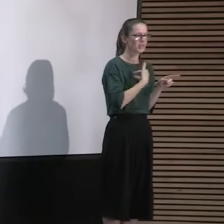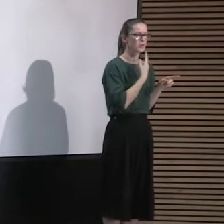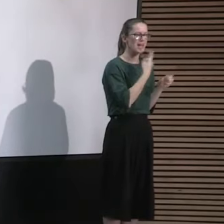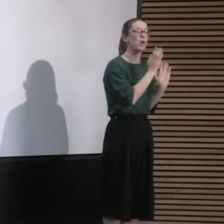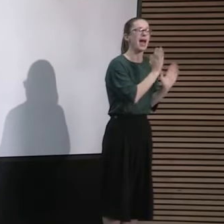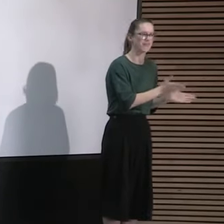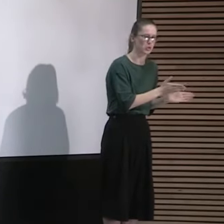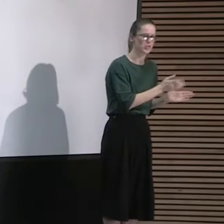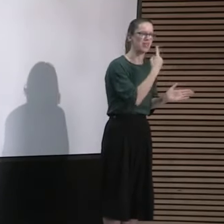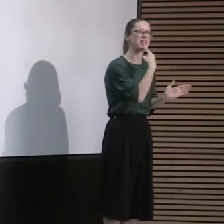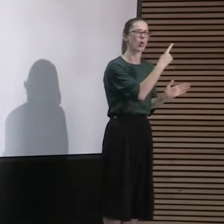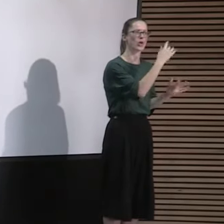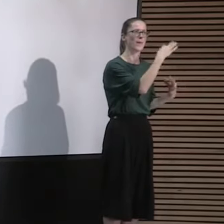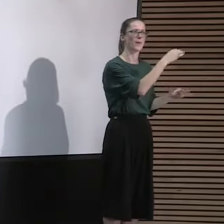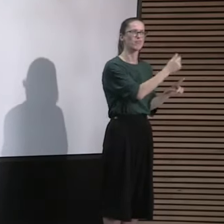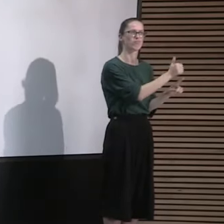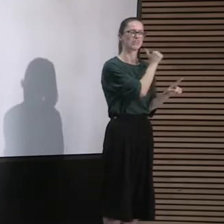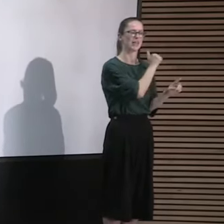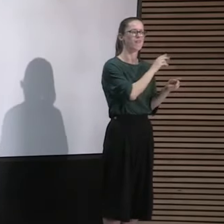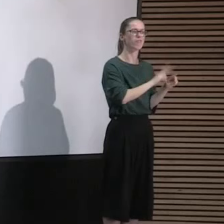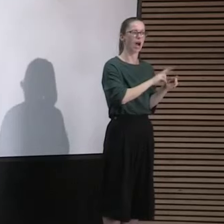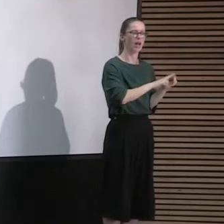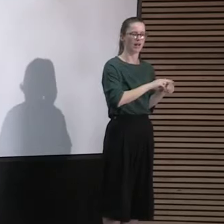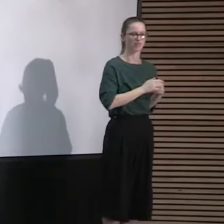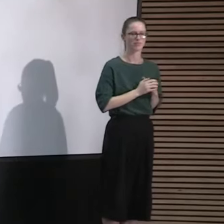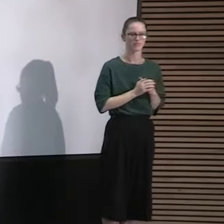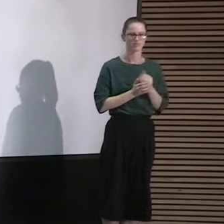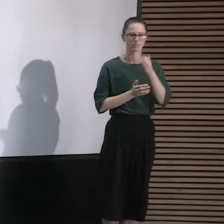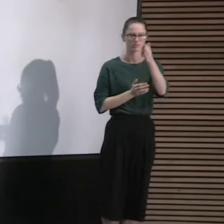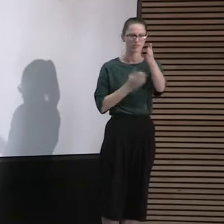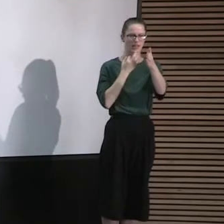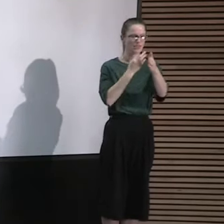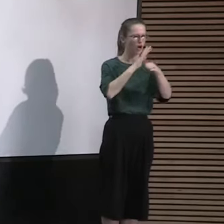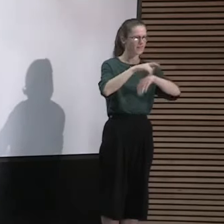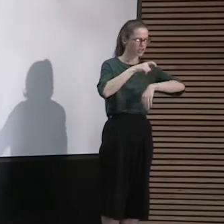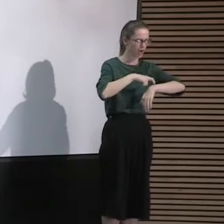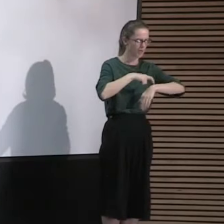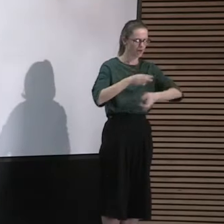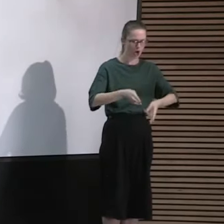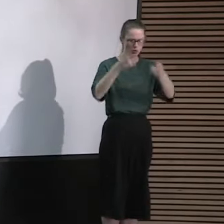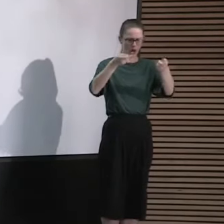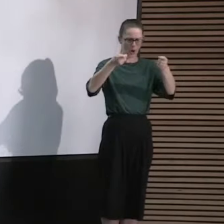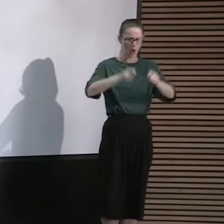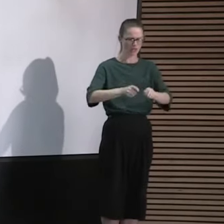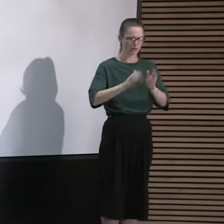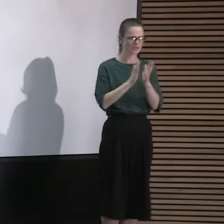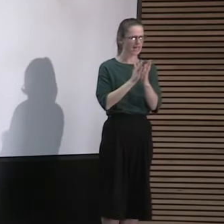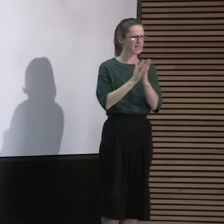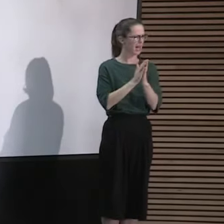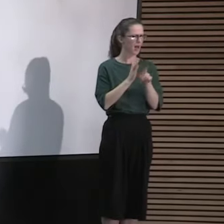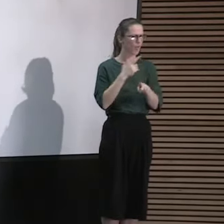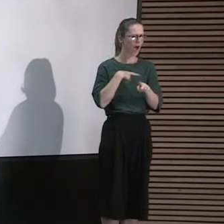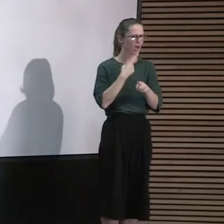and that is the order that was put in place on Friday. In terms of timing, the hotel was locked down on Sunday. Why are the public only finding out about